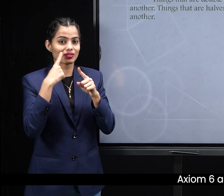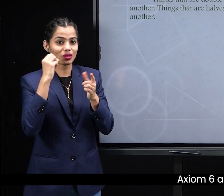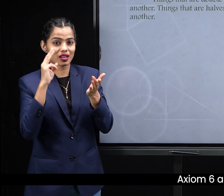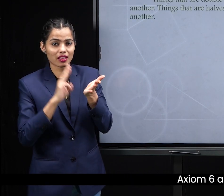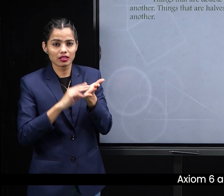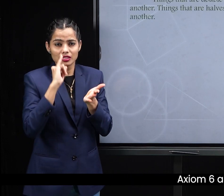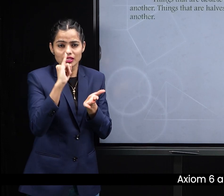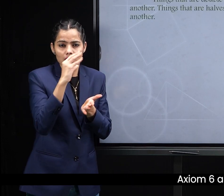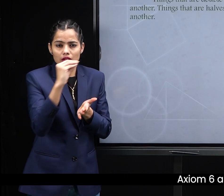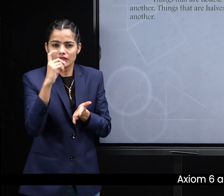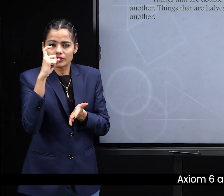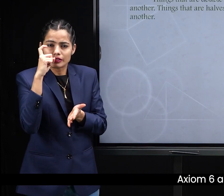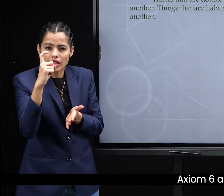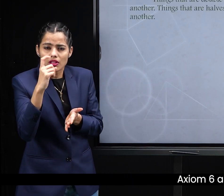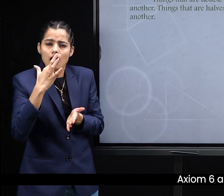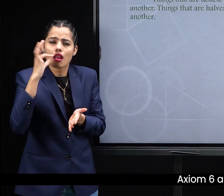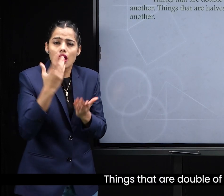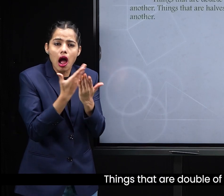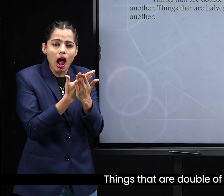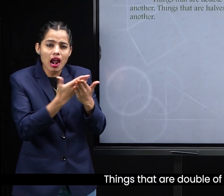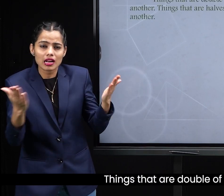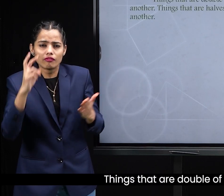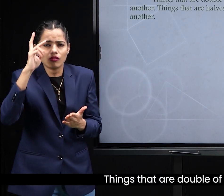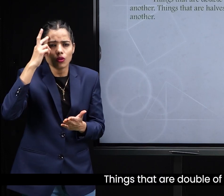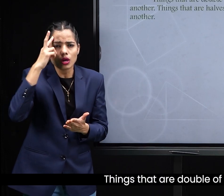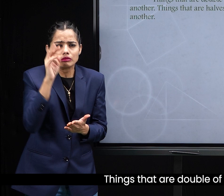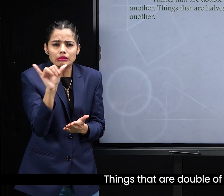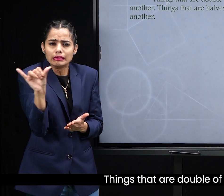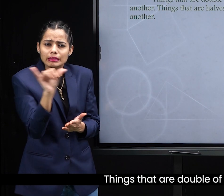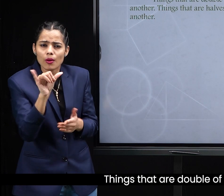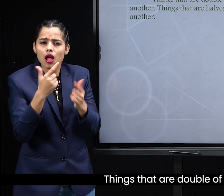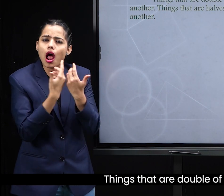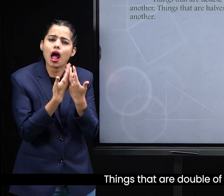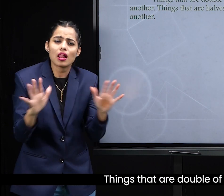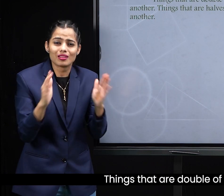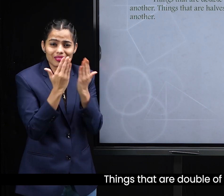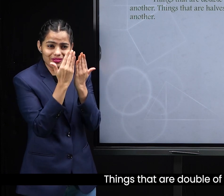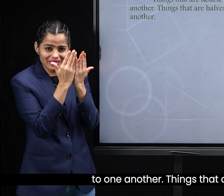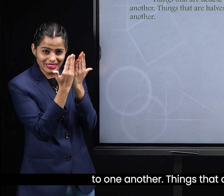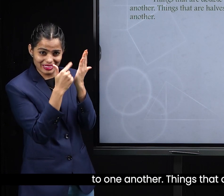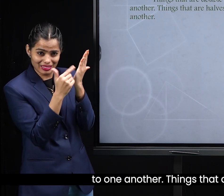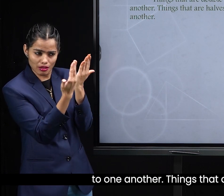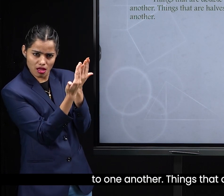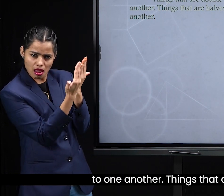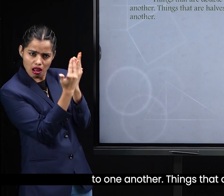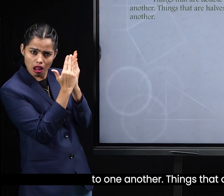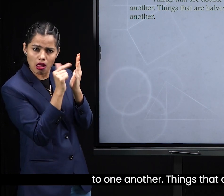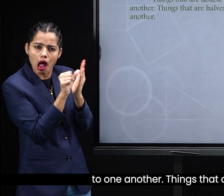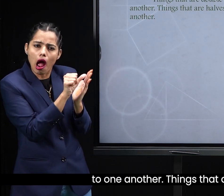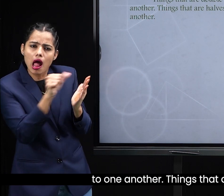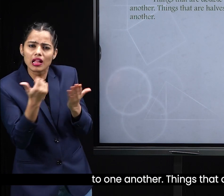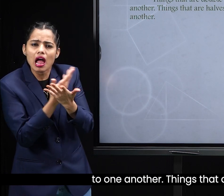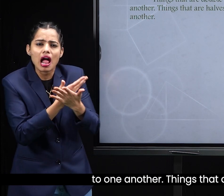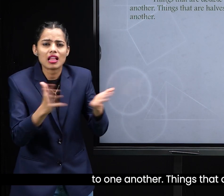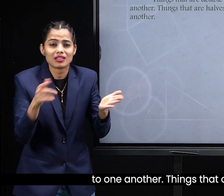Axiom 6 and axiom 7. Things that are double of the same things are equal to one another.